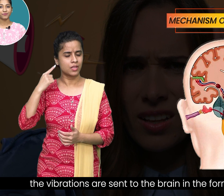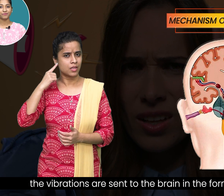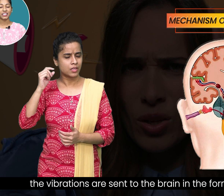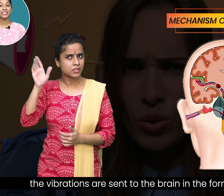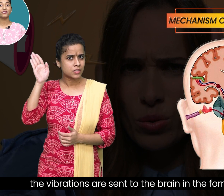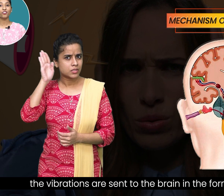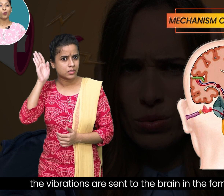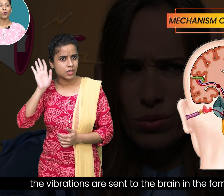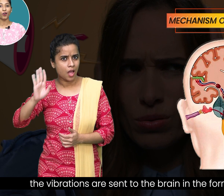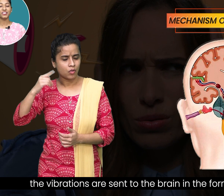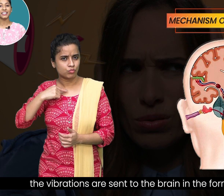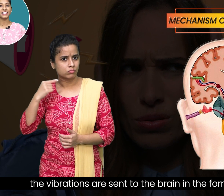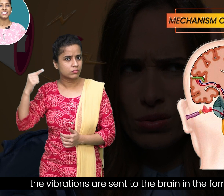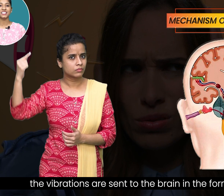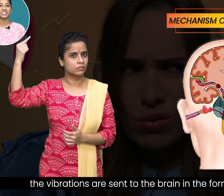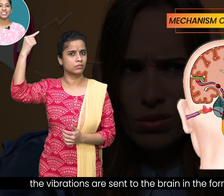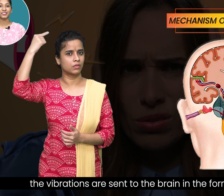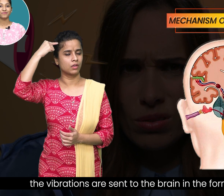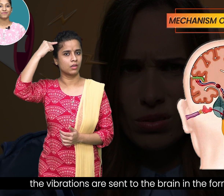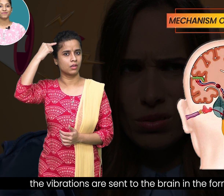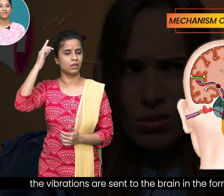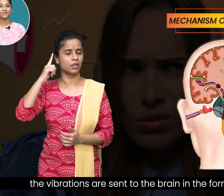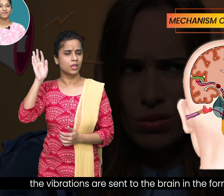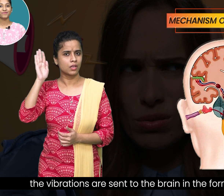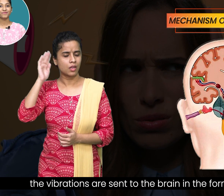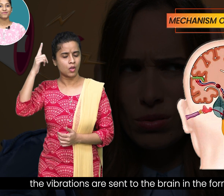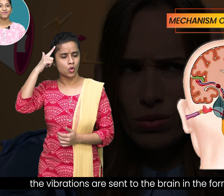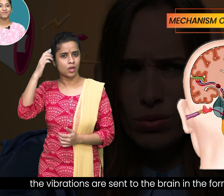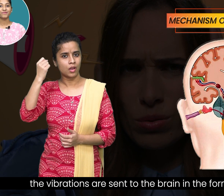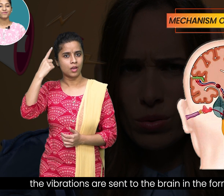brain in the form of signals.